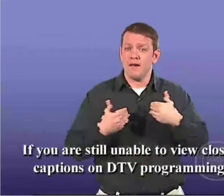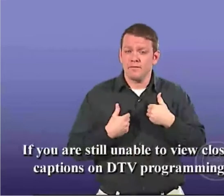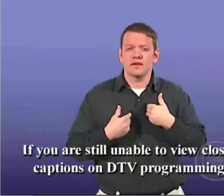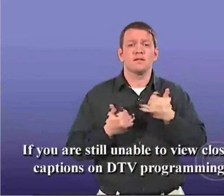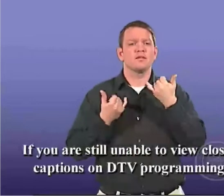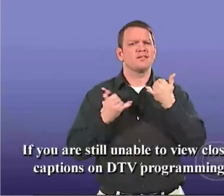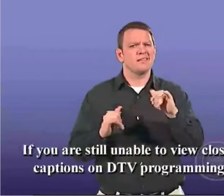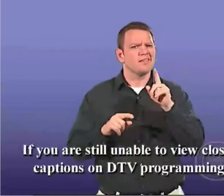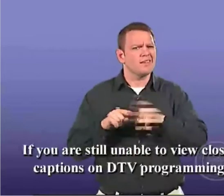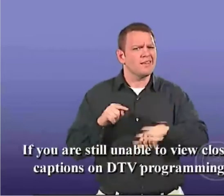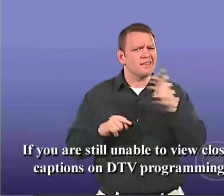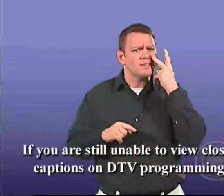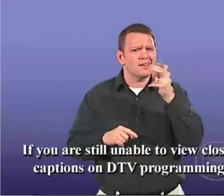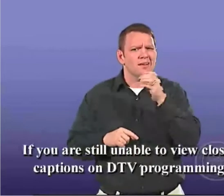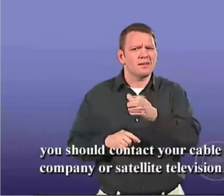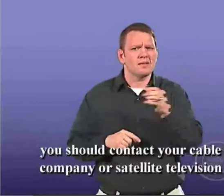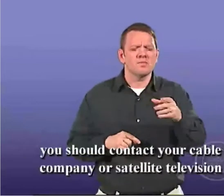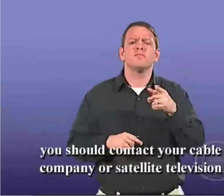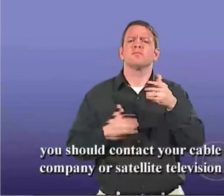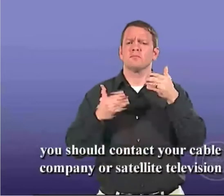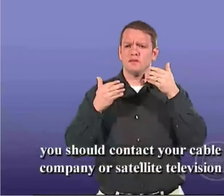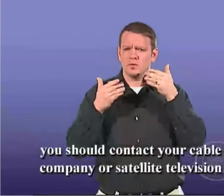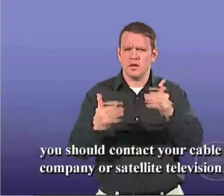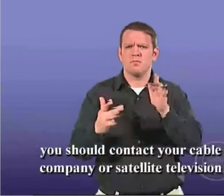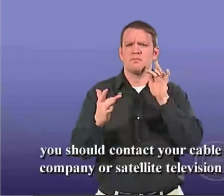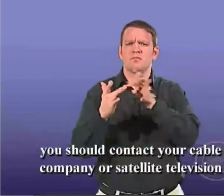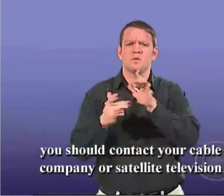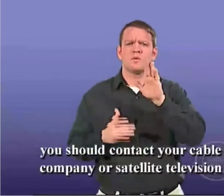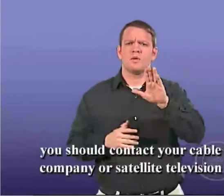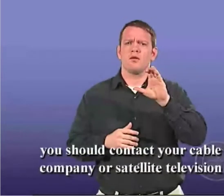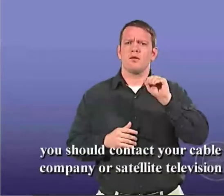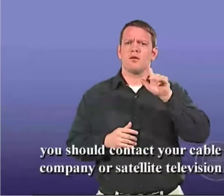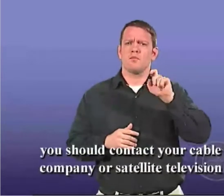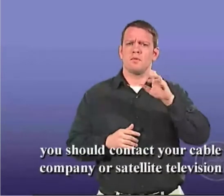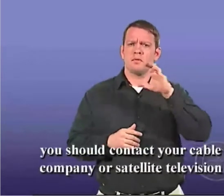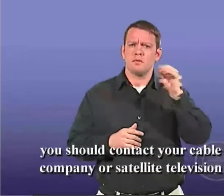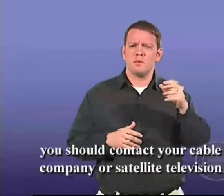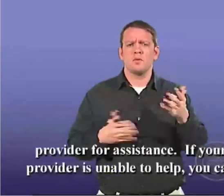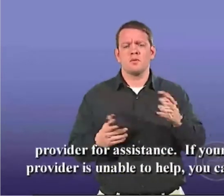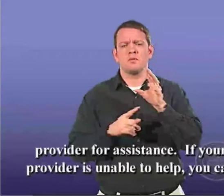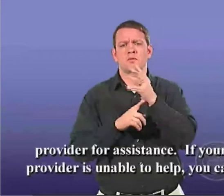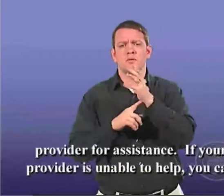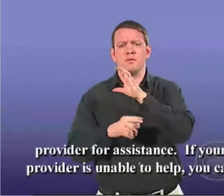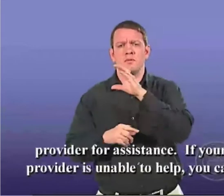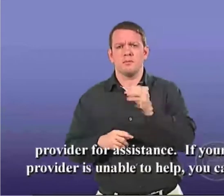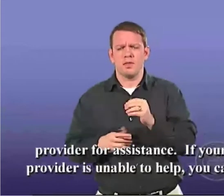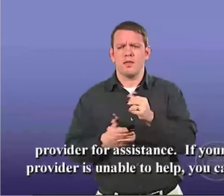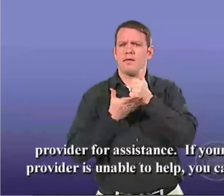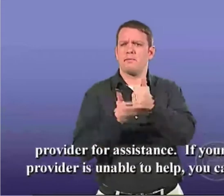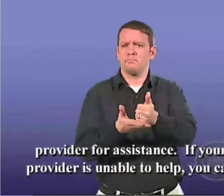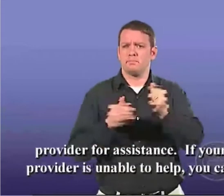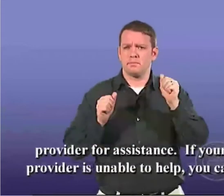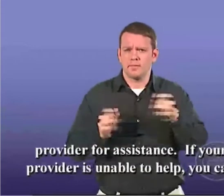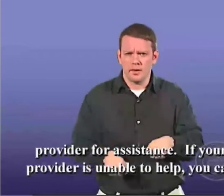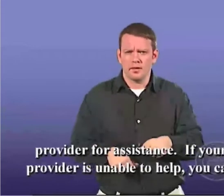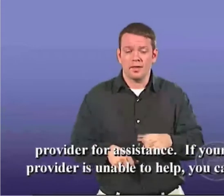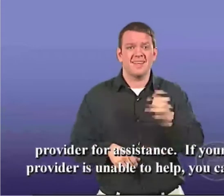captions on DTV programming, you should contact your cable company or satellite television provider for assistance. If